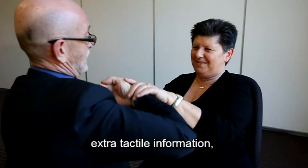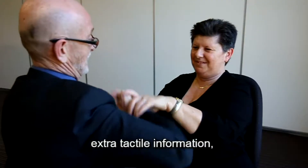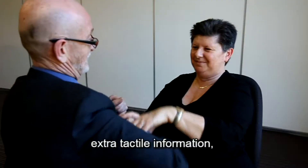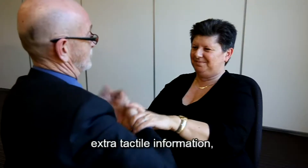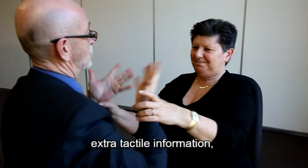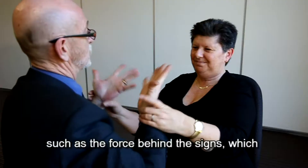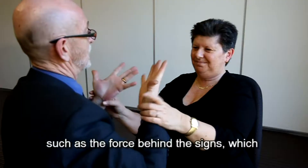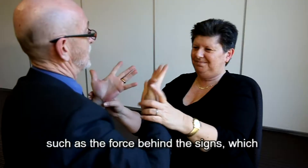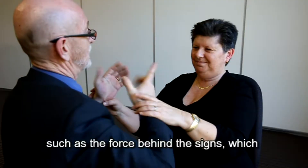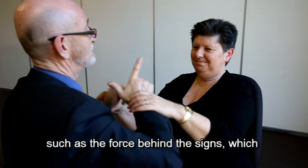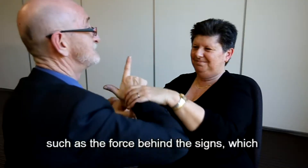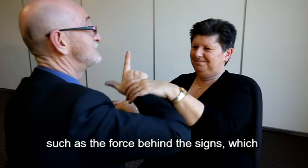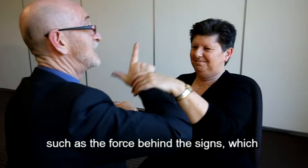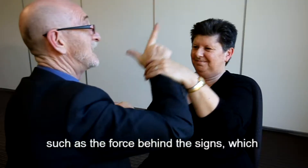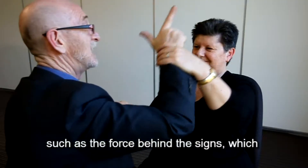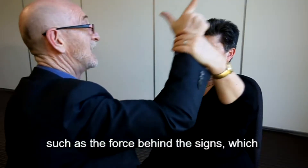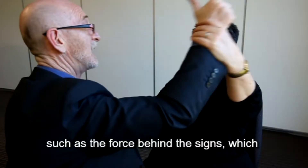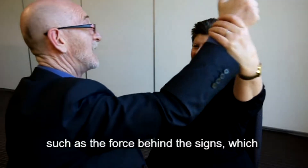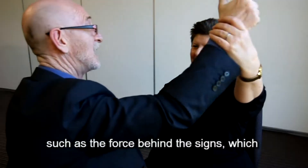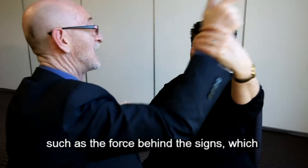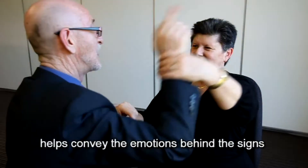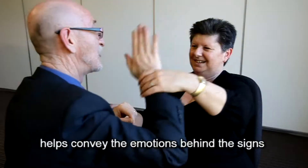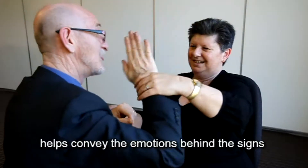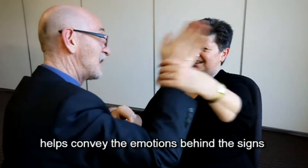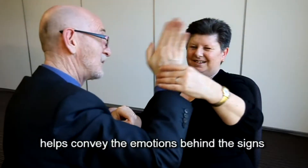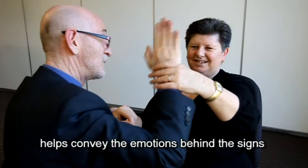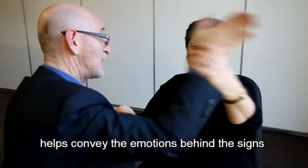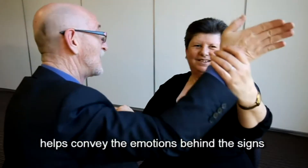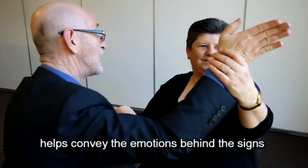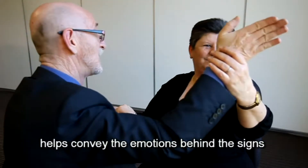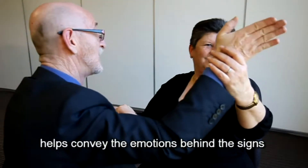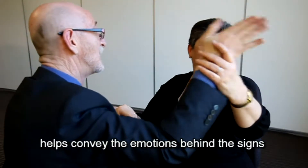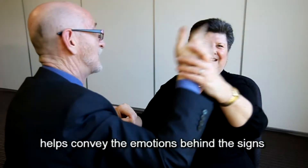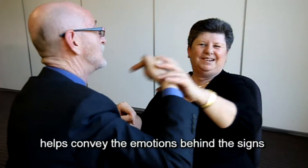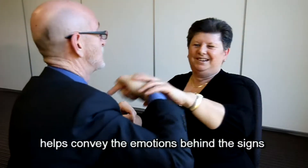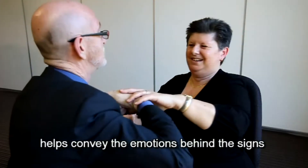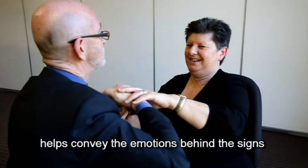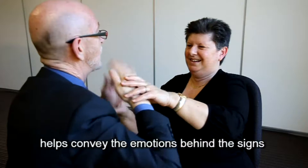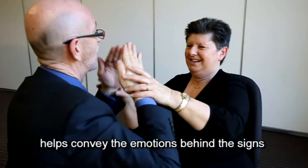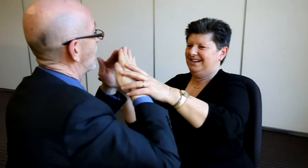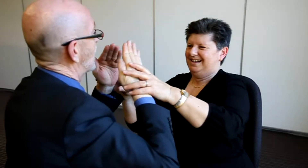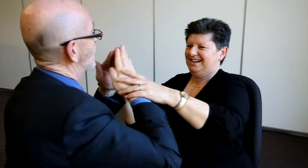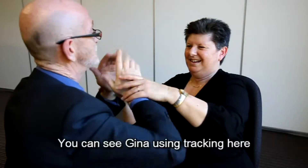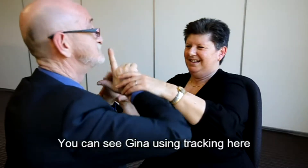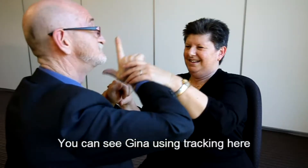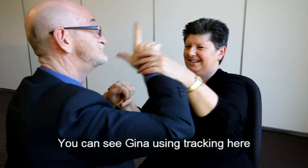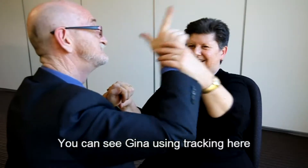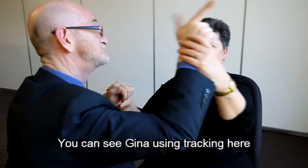information, such as the force behind the signs, which helps convey the emotions behind the signs. You can see Gina